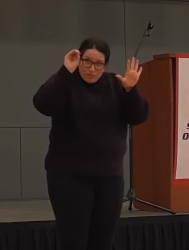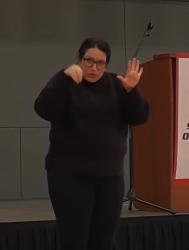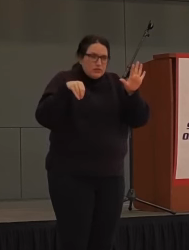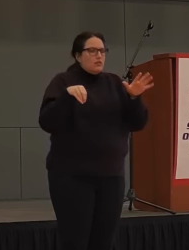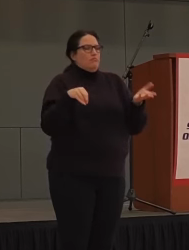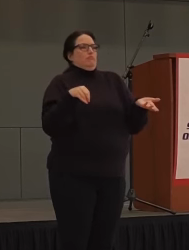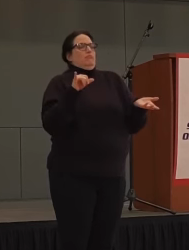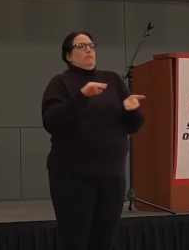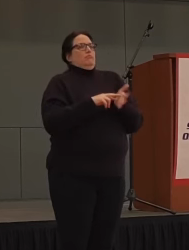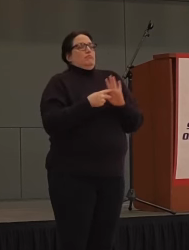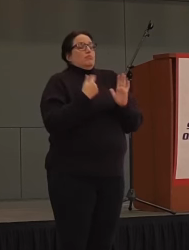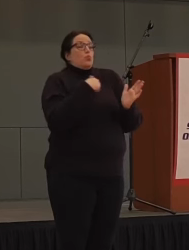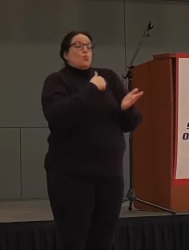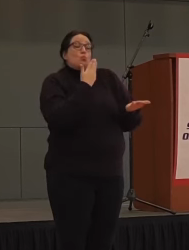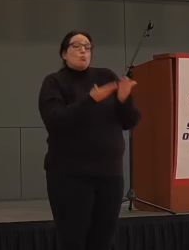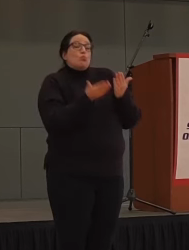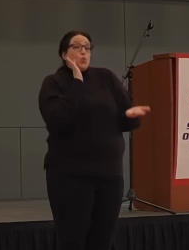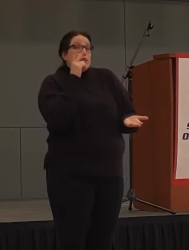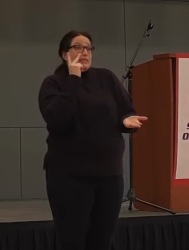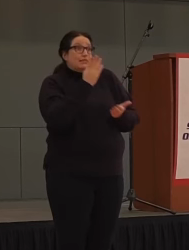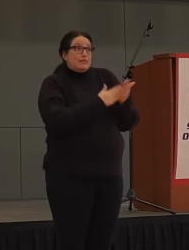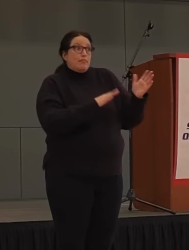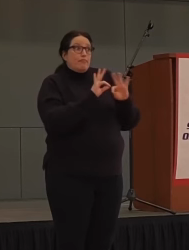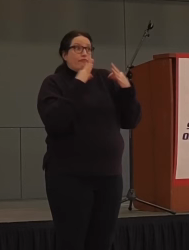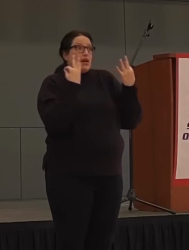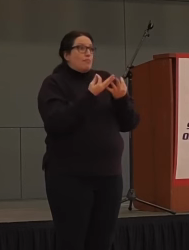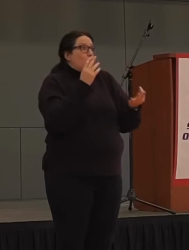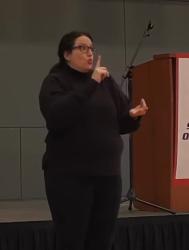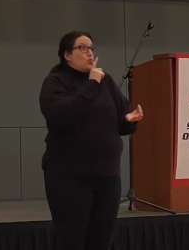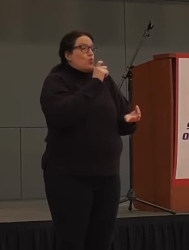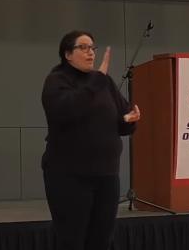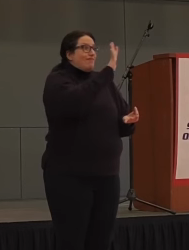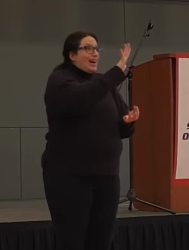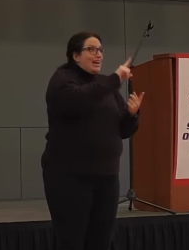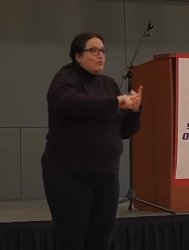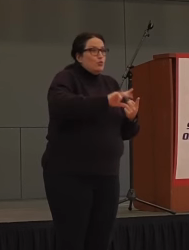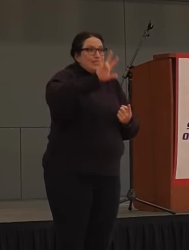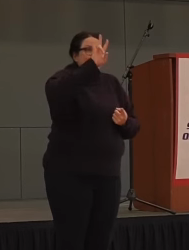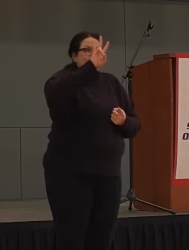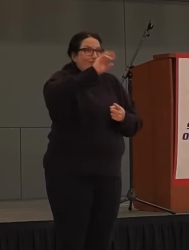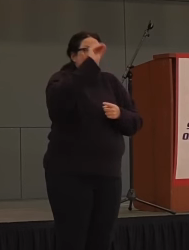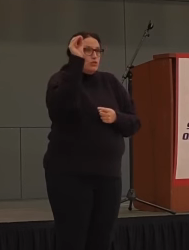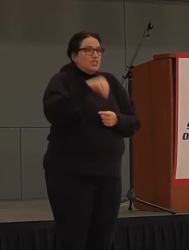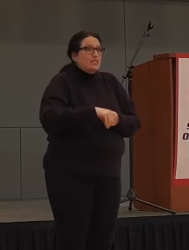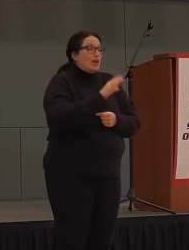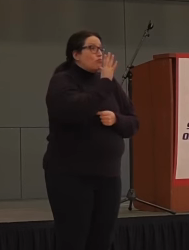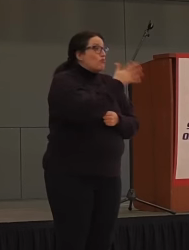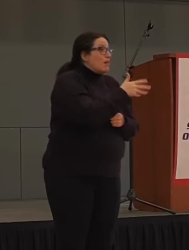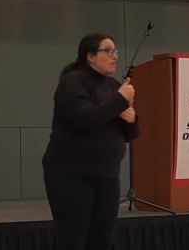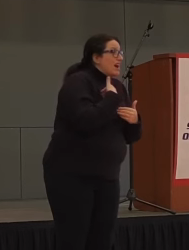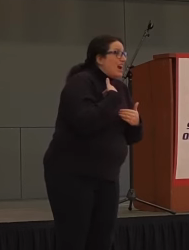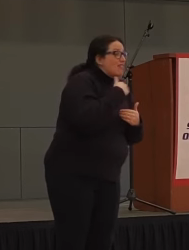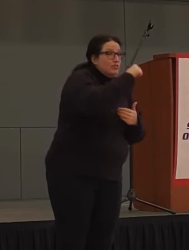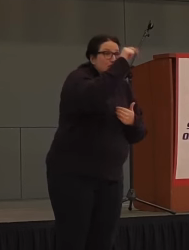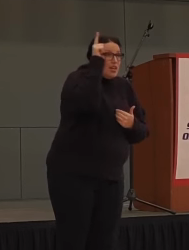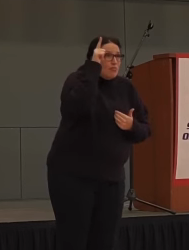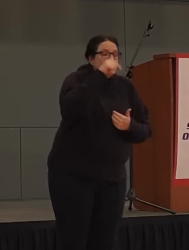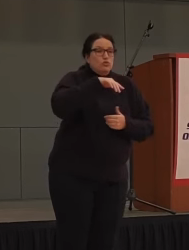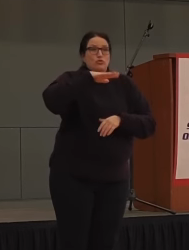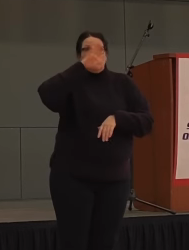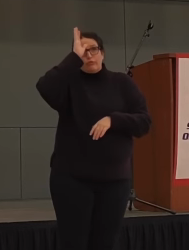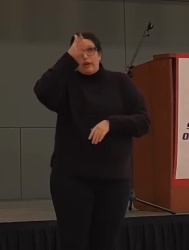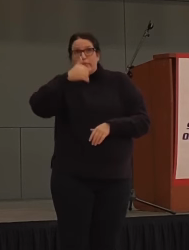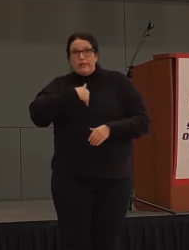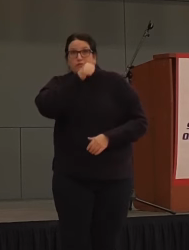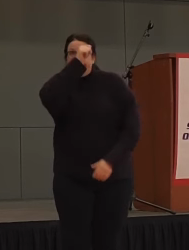families that are in that 5 to 7%, where grandma has Alzheimer's, Uncle John has Alzheimer's, cousin Sue has